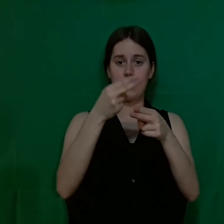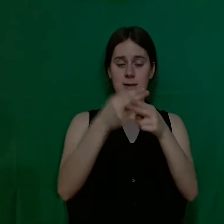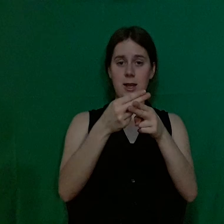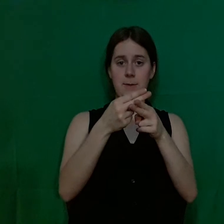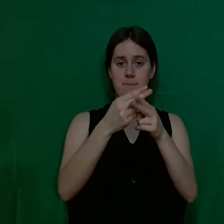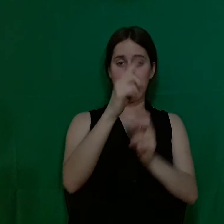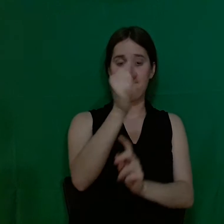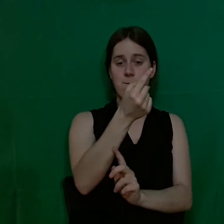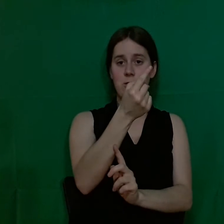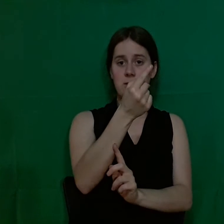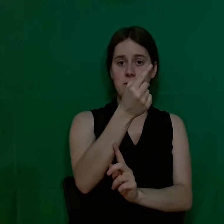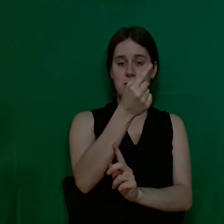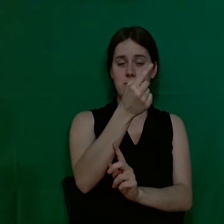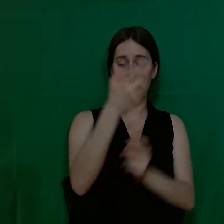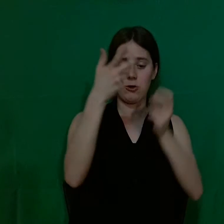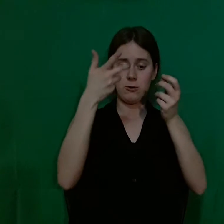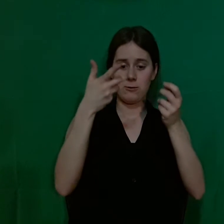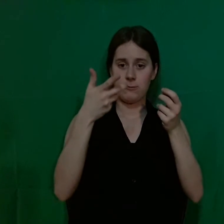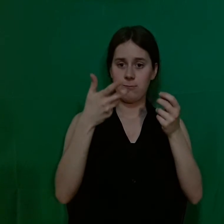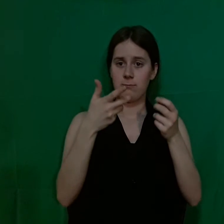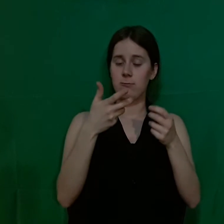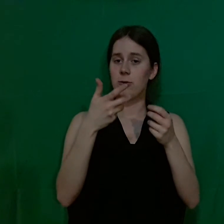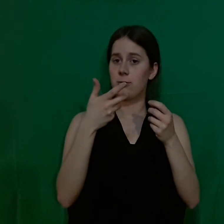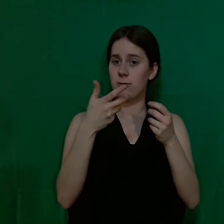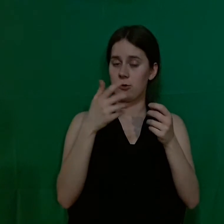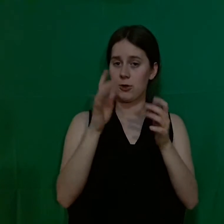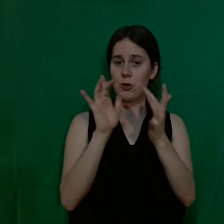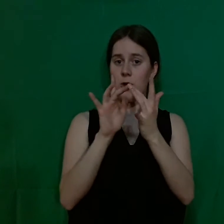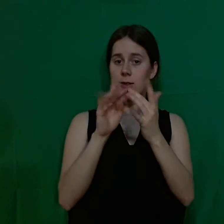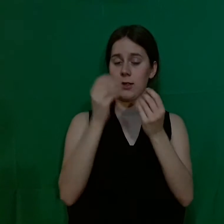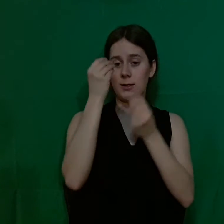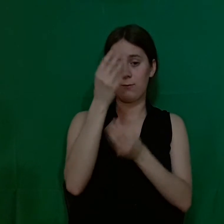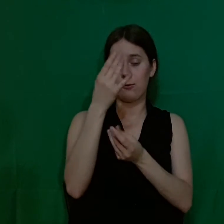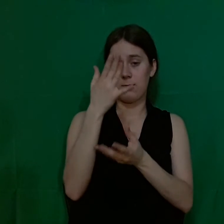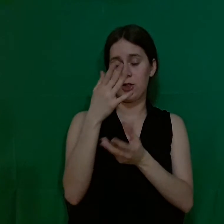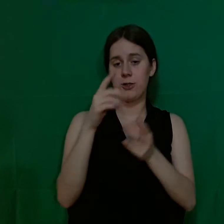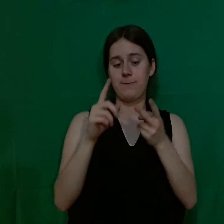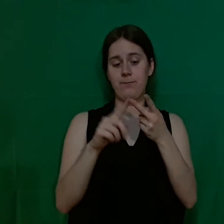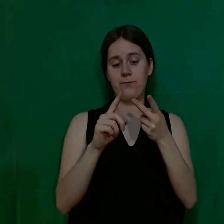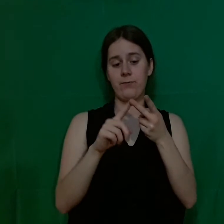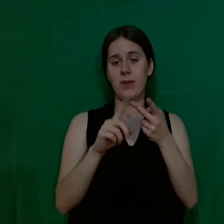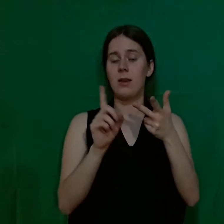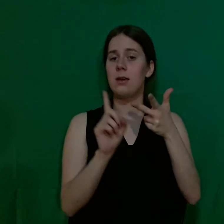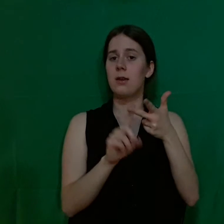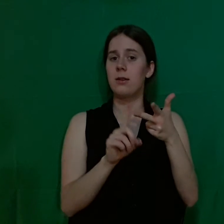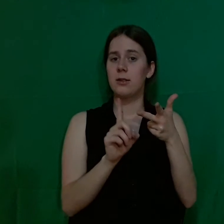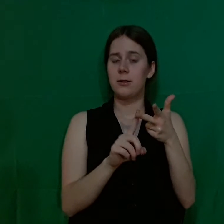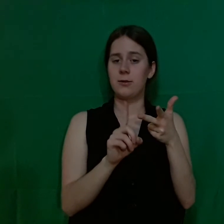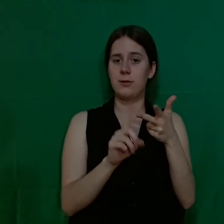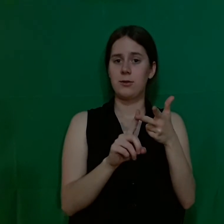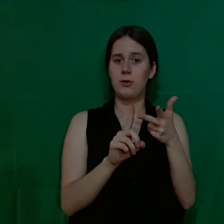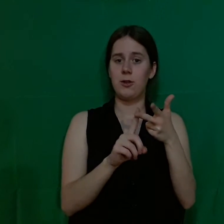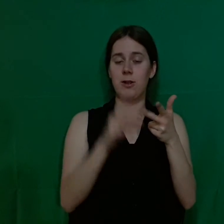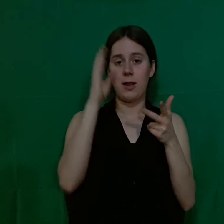So if you've graduated high school, that should be listed first. You need to definitely include your graduation date. If you